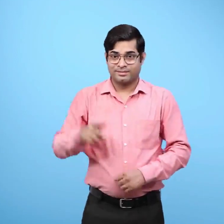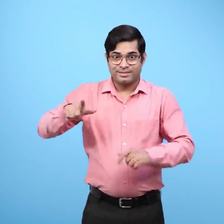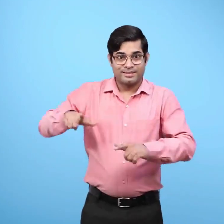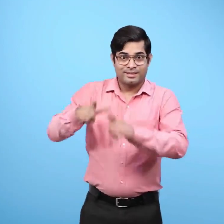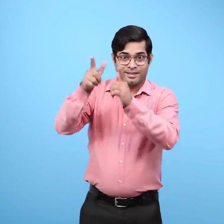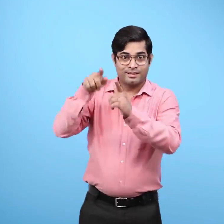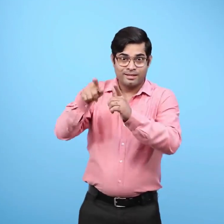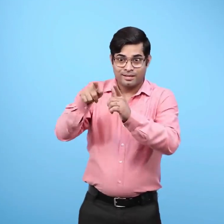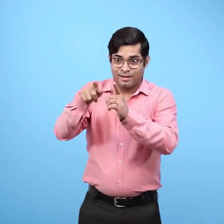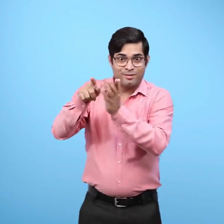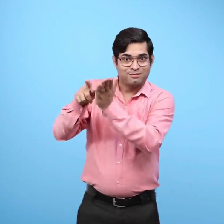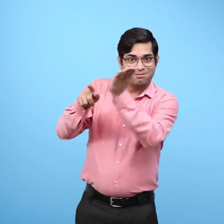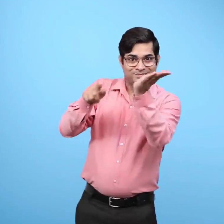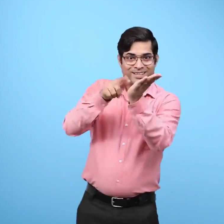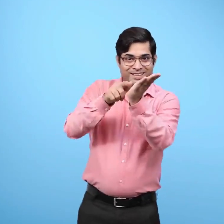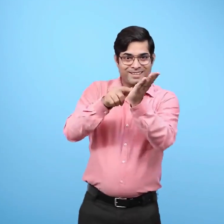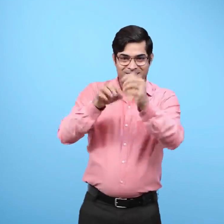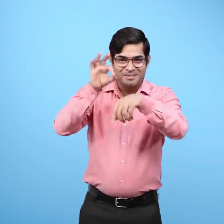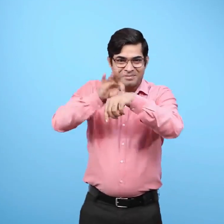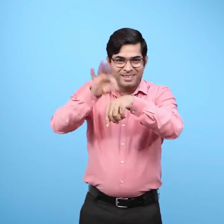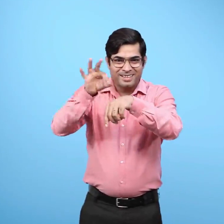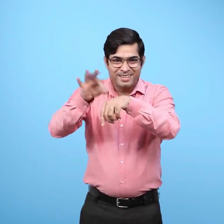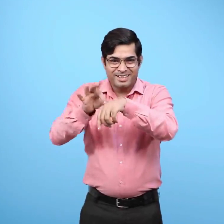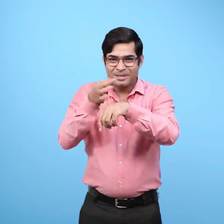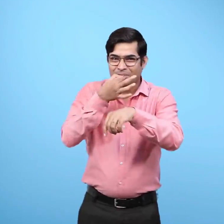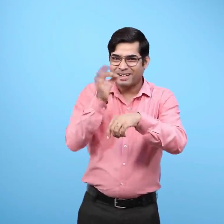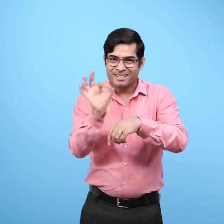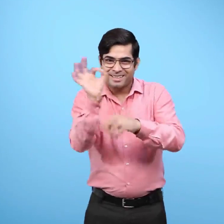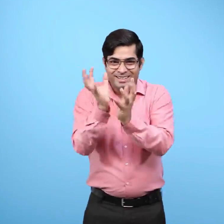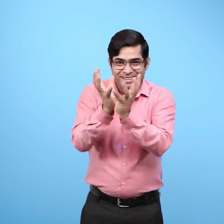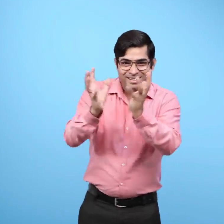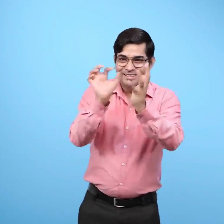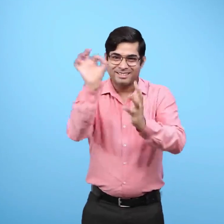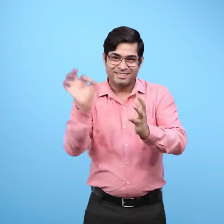and we can see a big honeycomb on one of the trees.